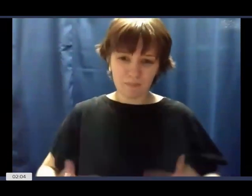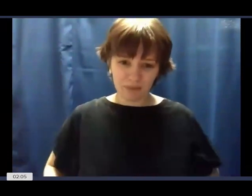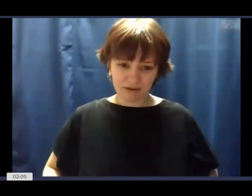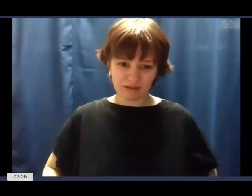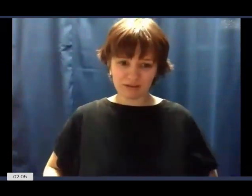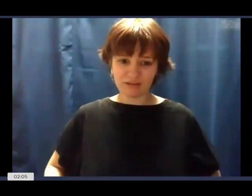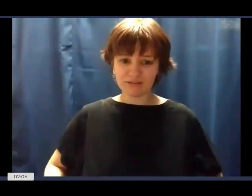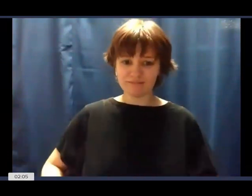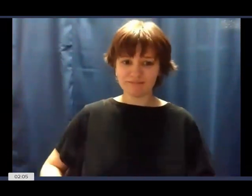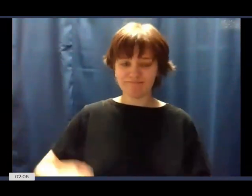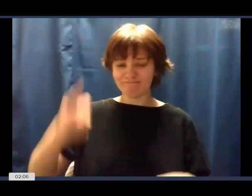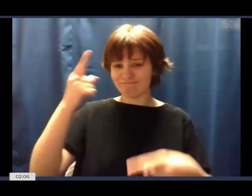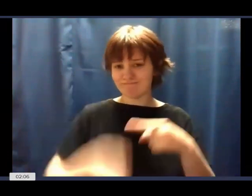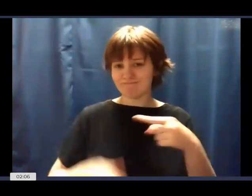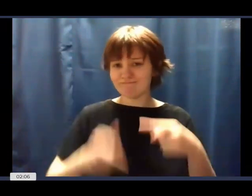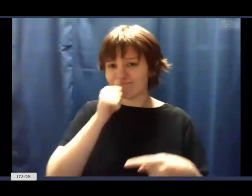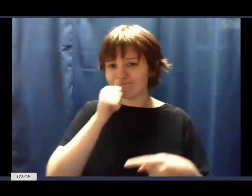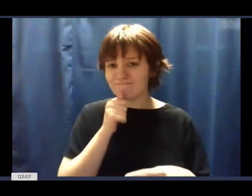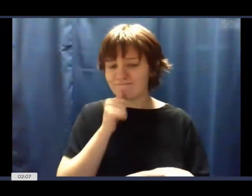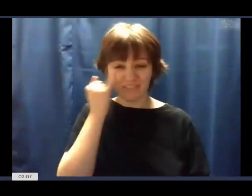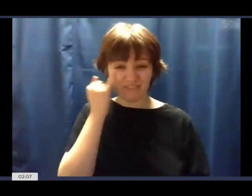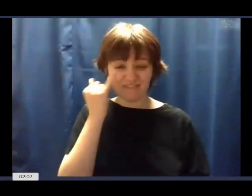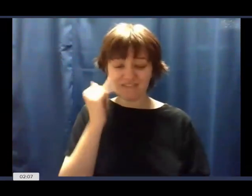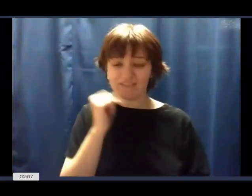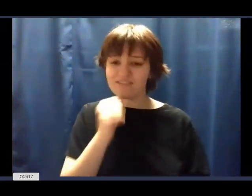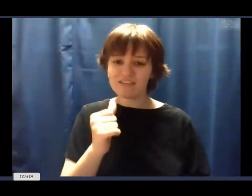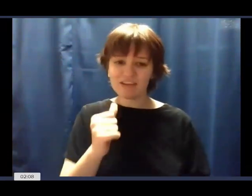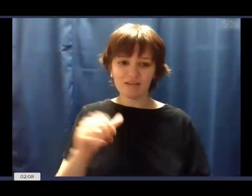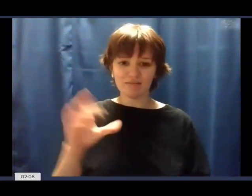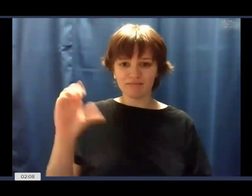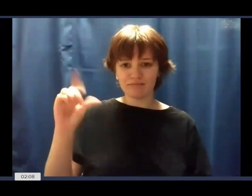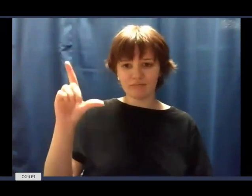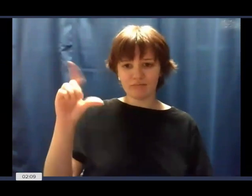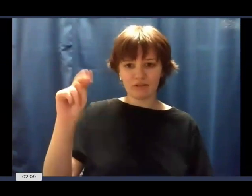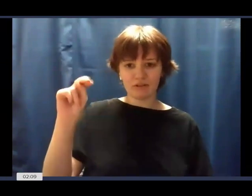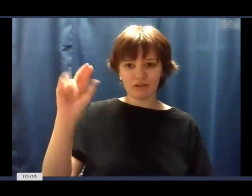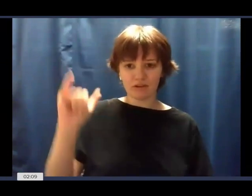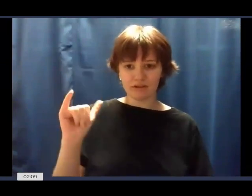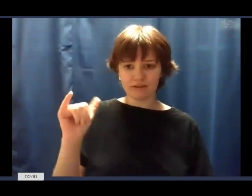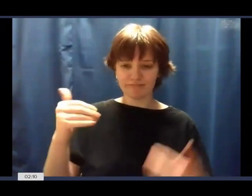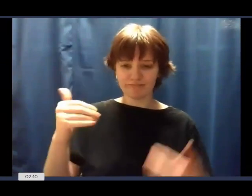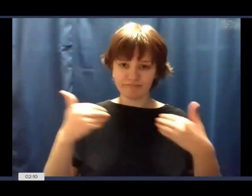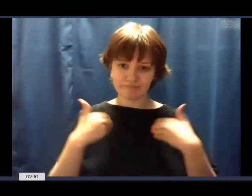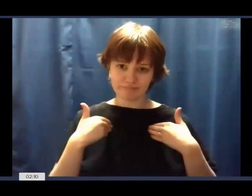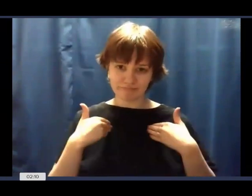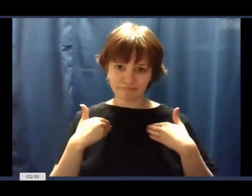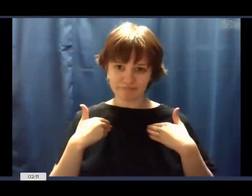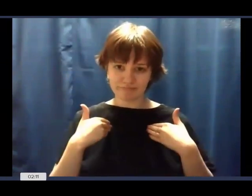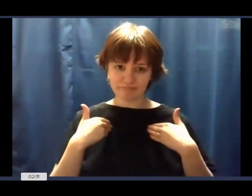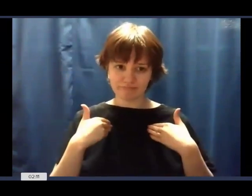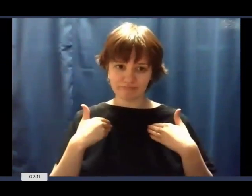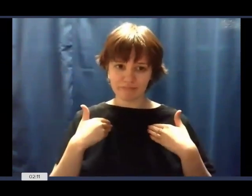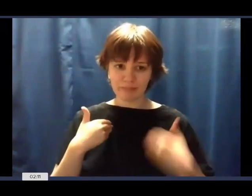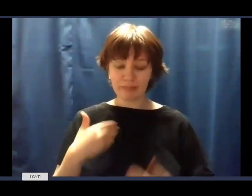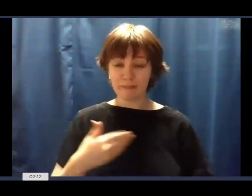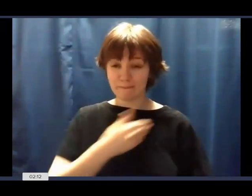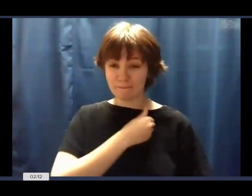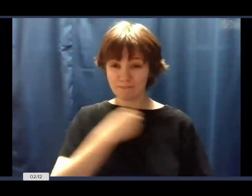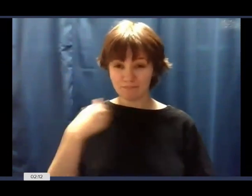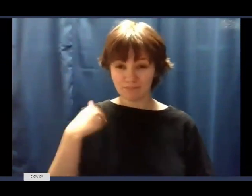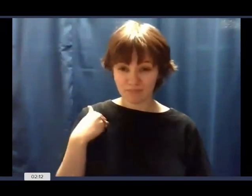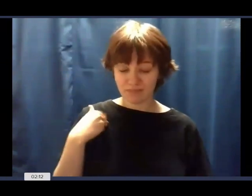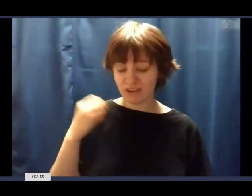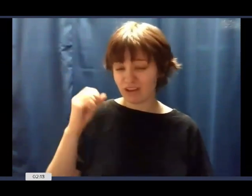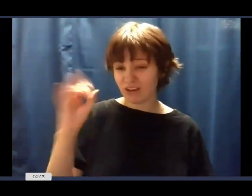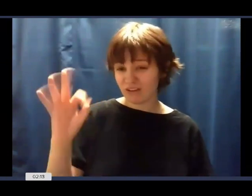survive without a colony. So what does being a member of a colony mean? Well,